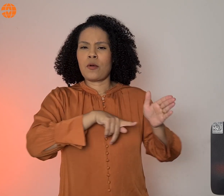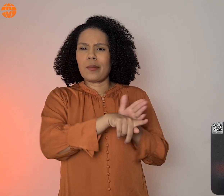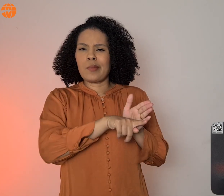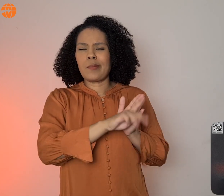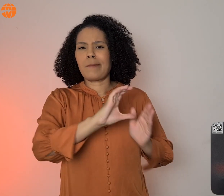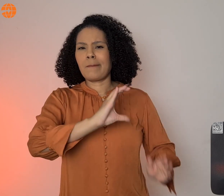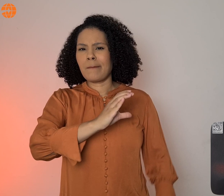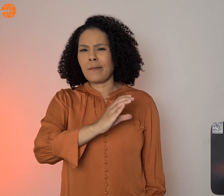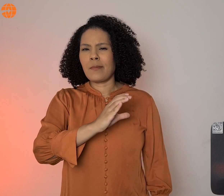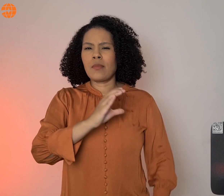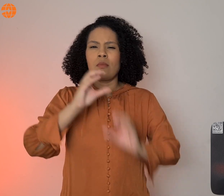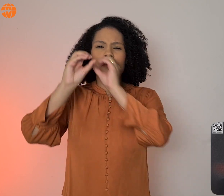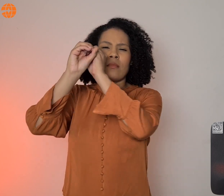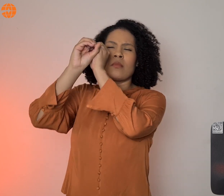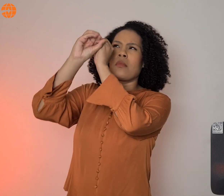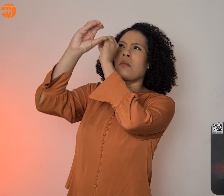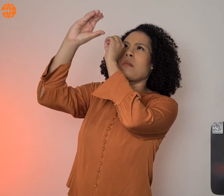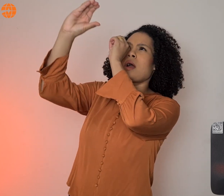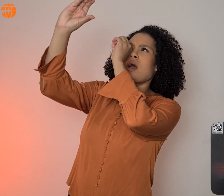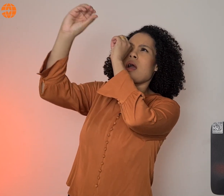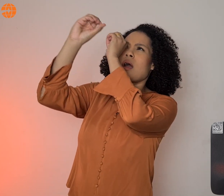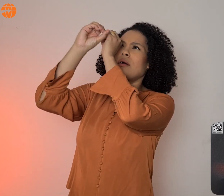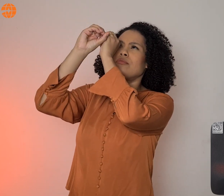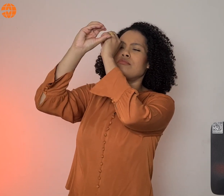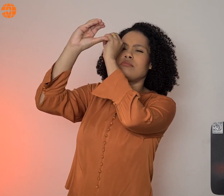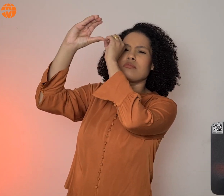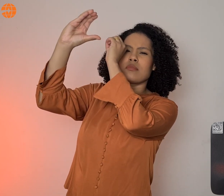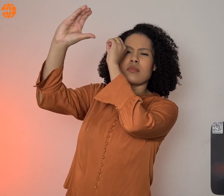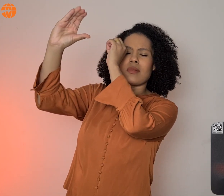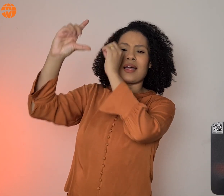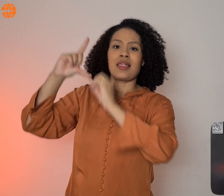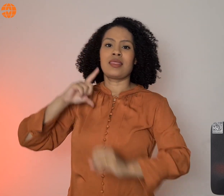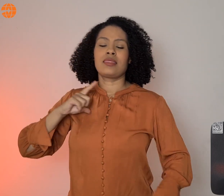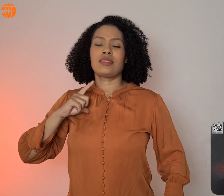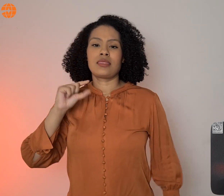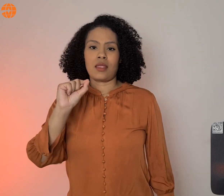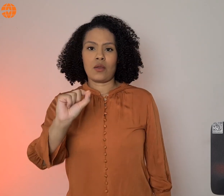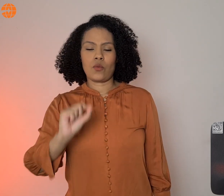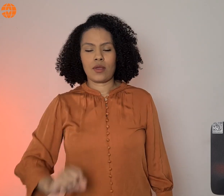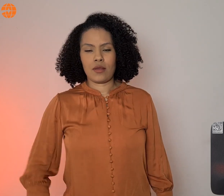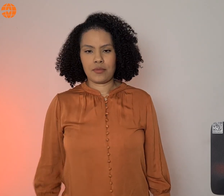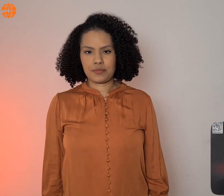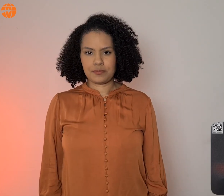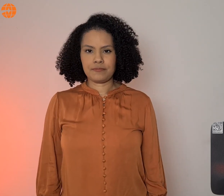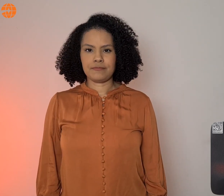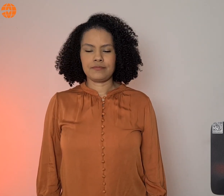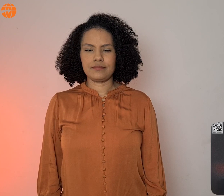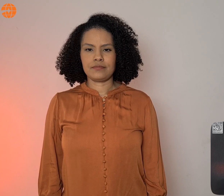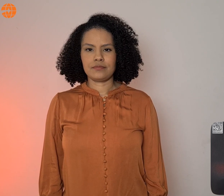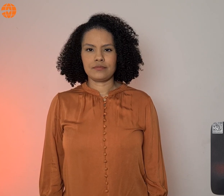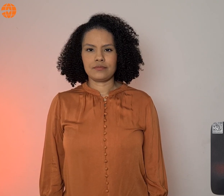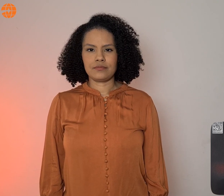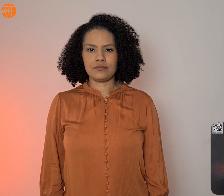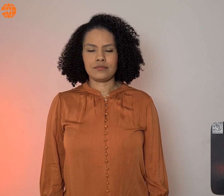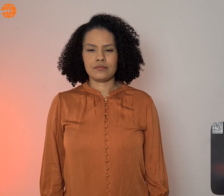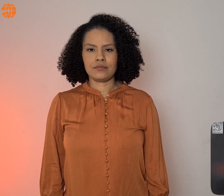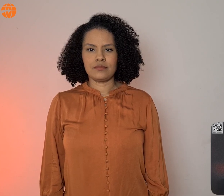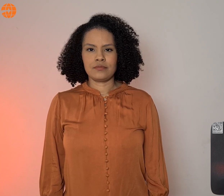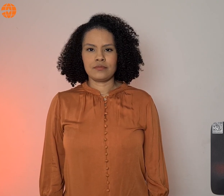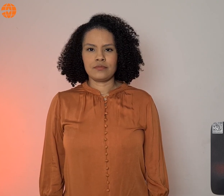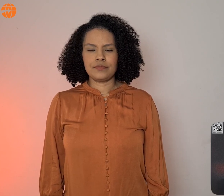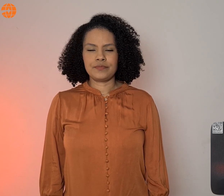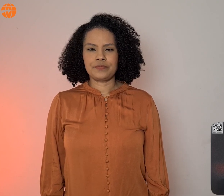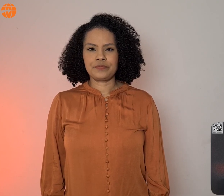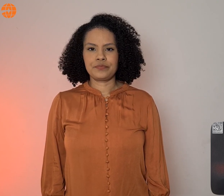cientistas, olhando dos telescópios, that it is 46.5 billion light years to the farthest part